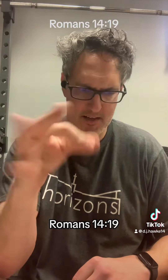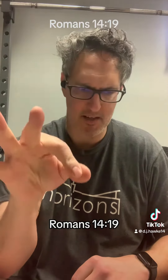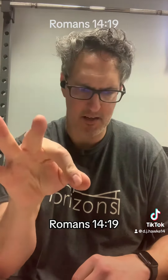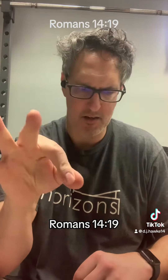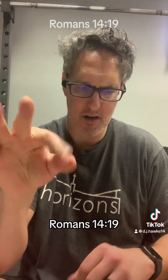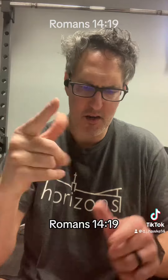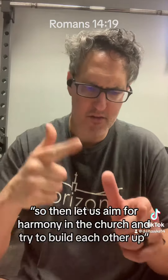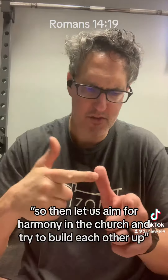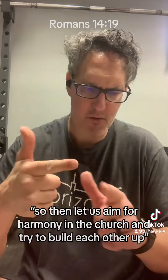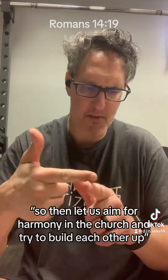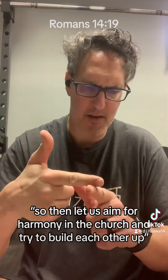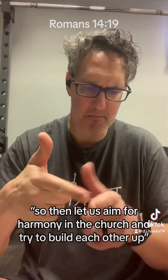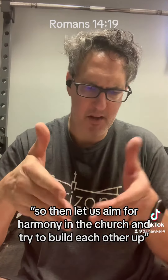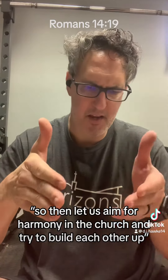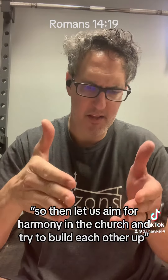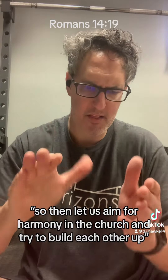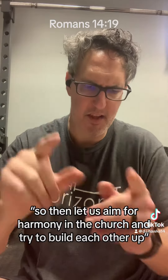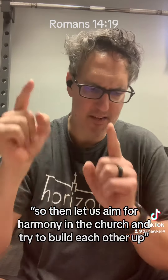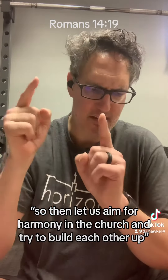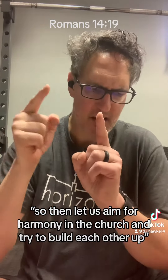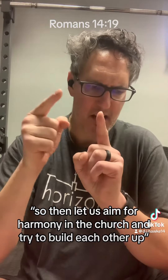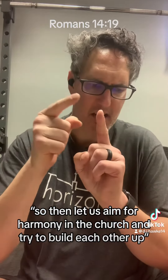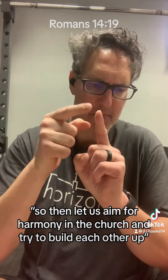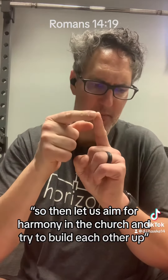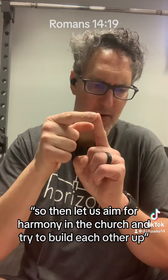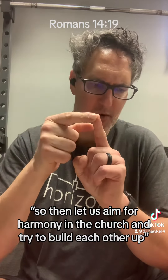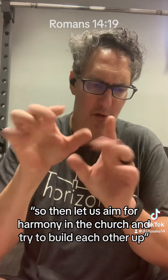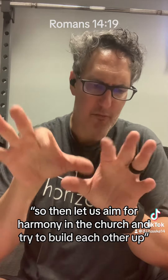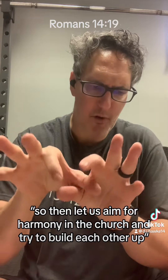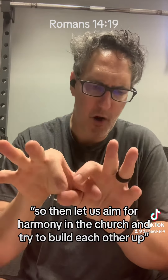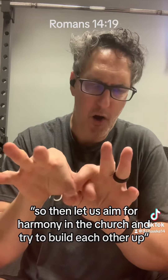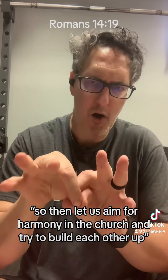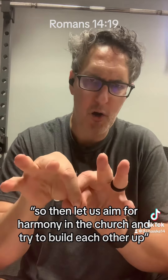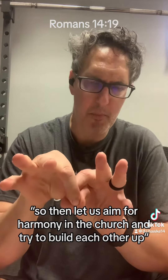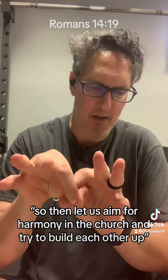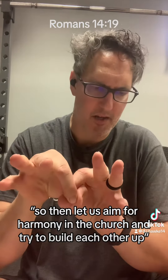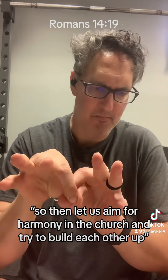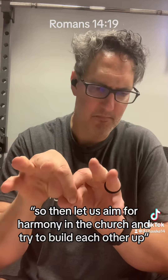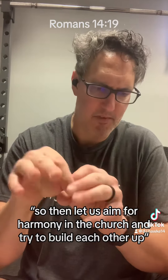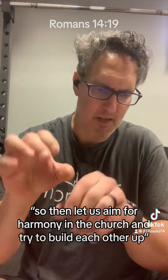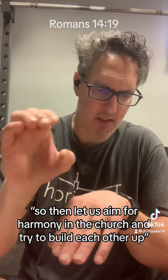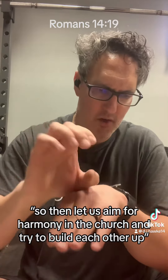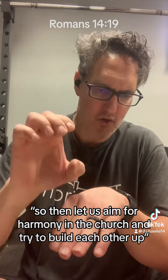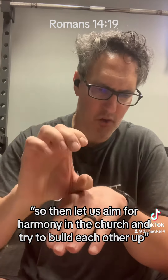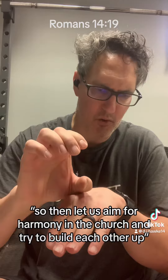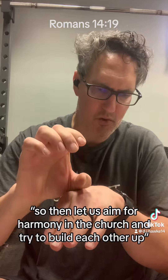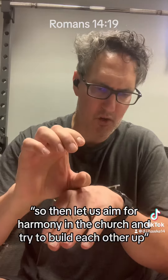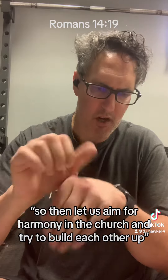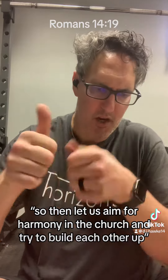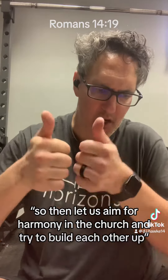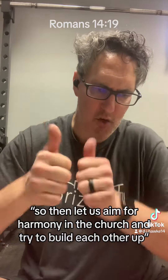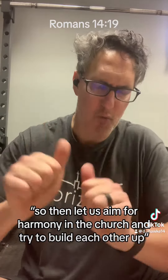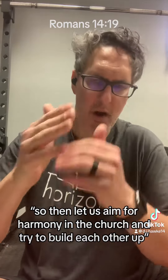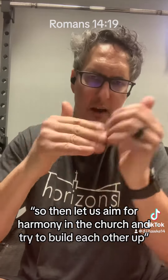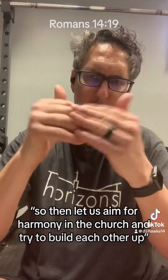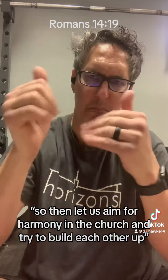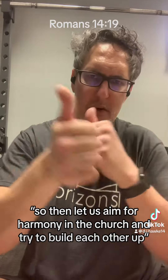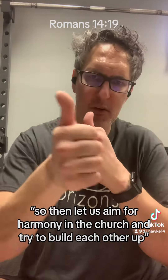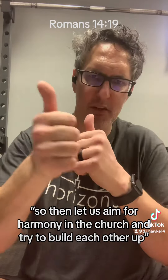14:19. So then, let us aim for harmony in the church and try to build each